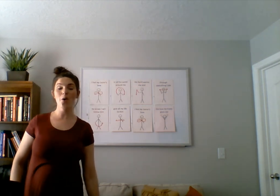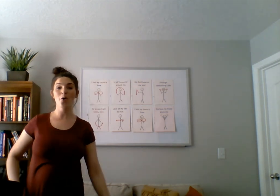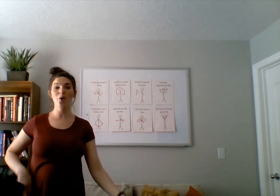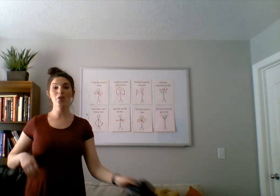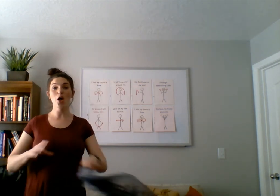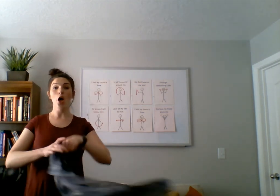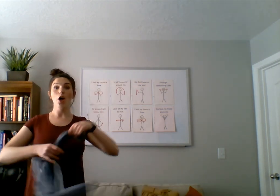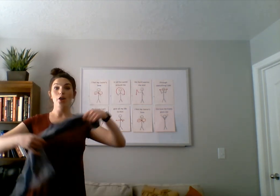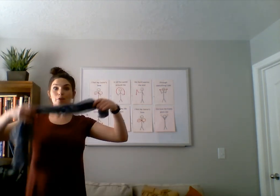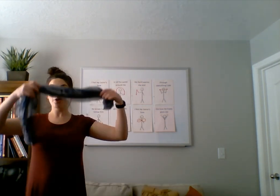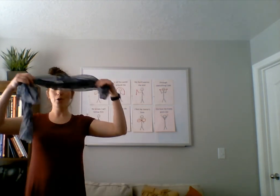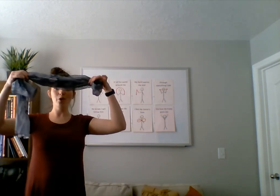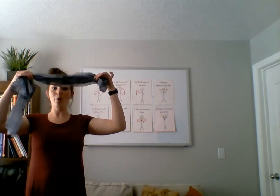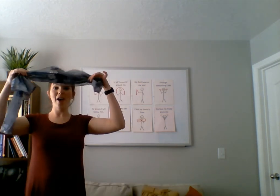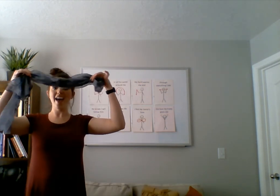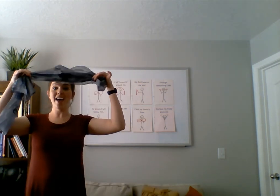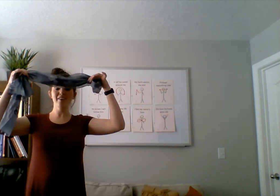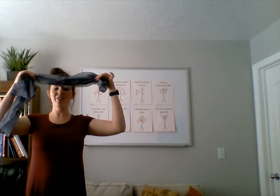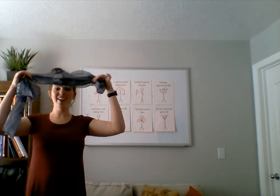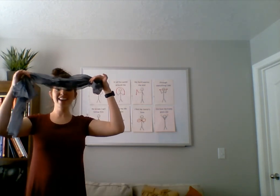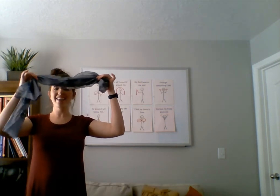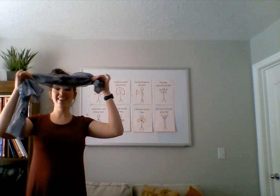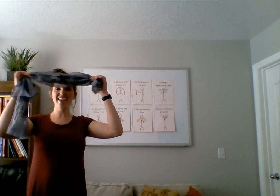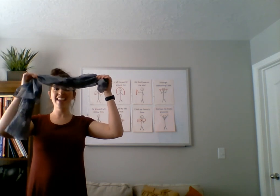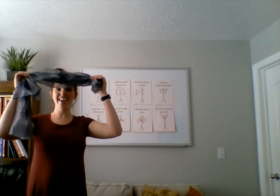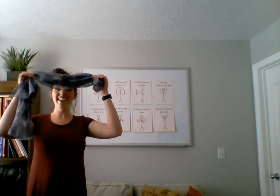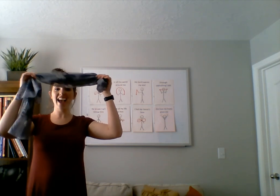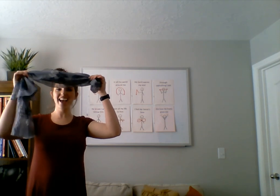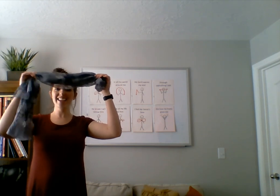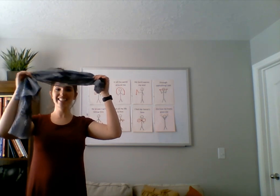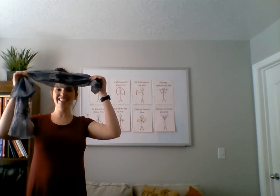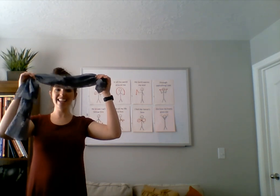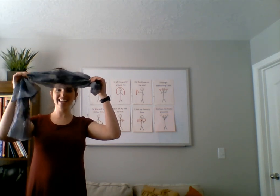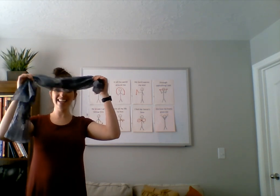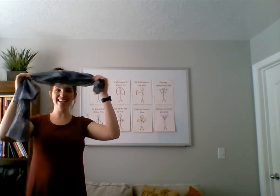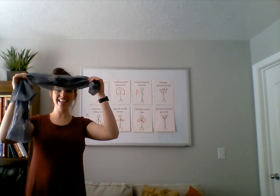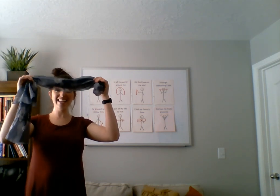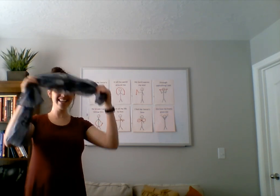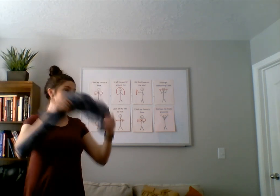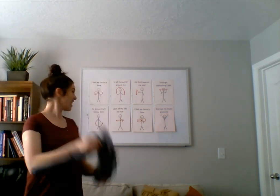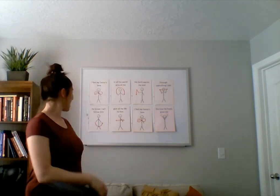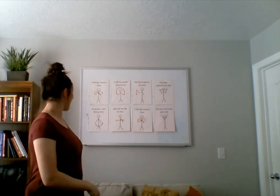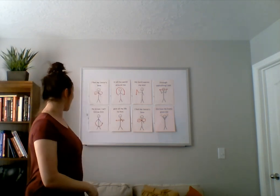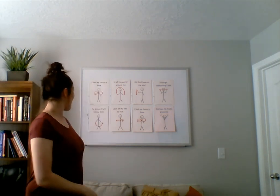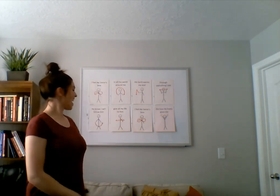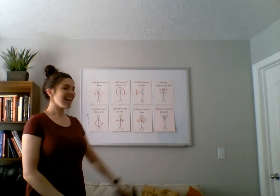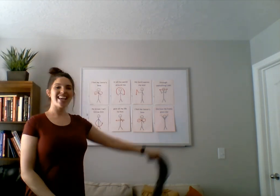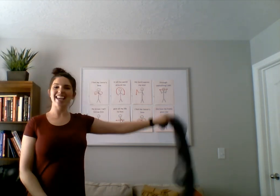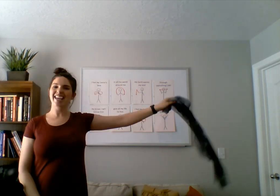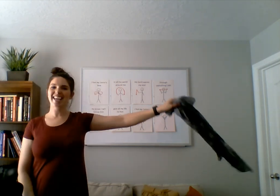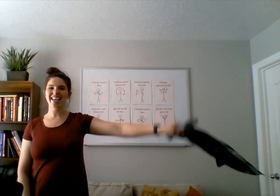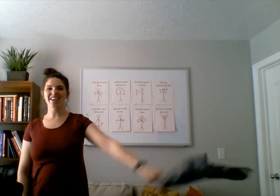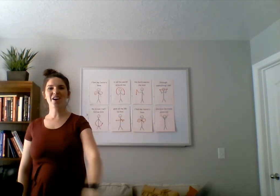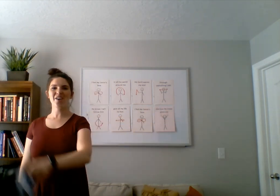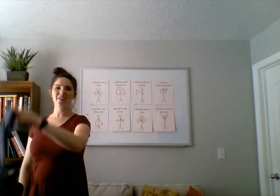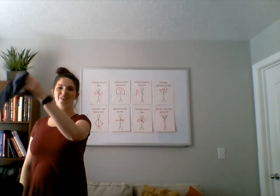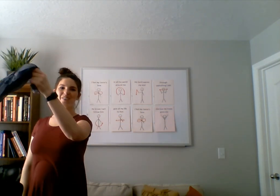through everything we Everything I see. He knows